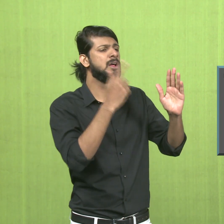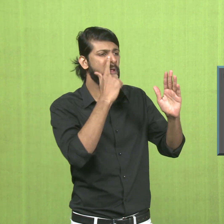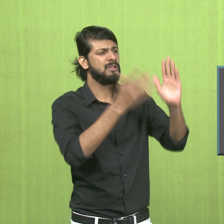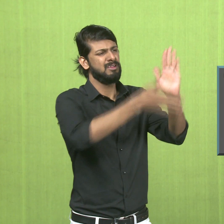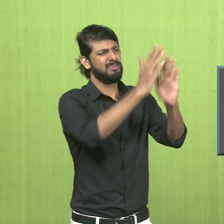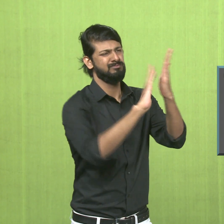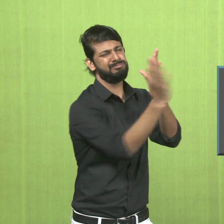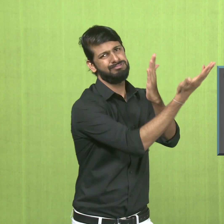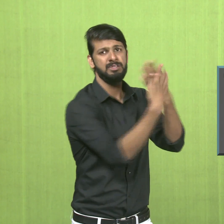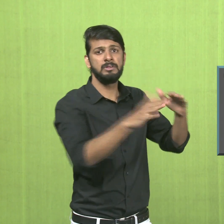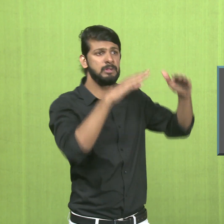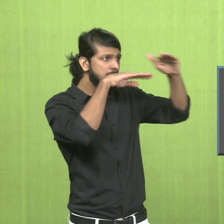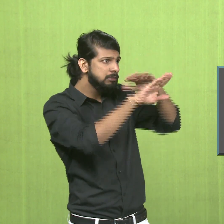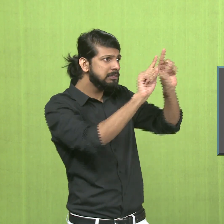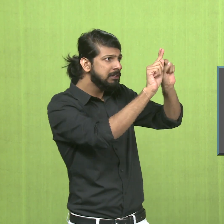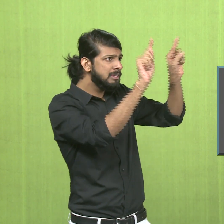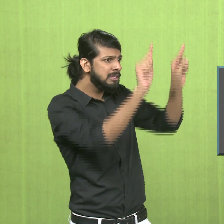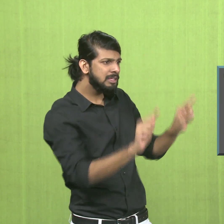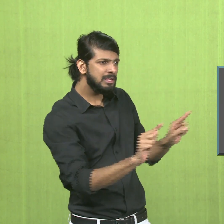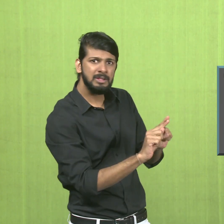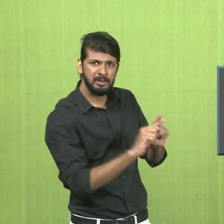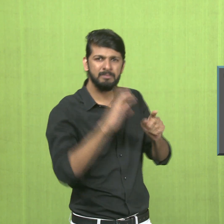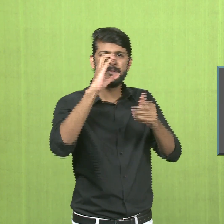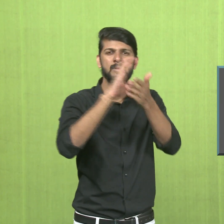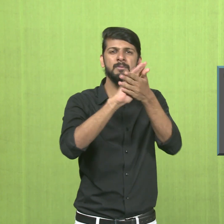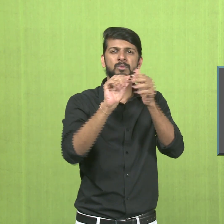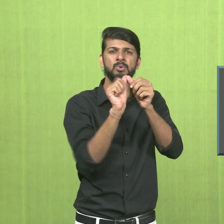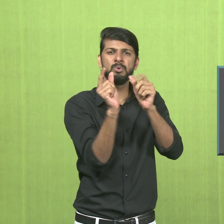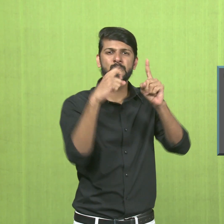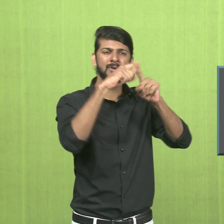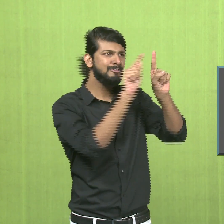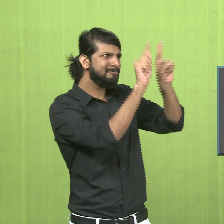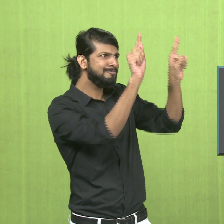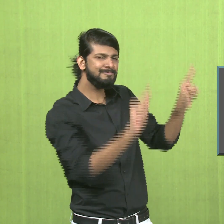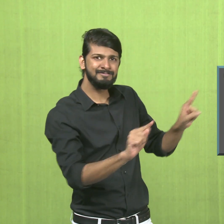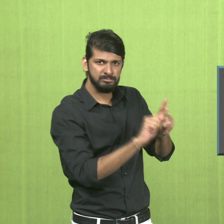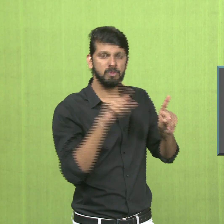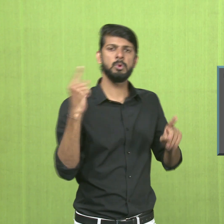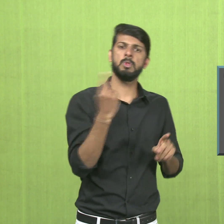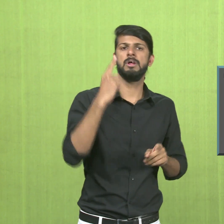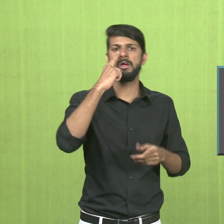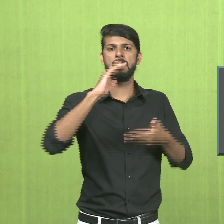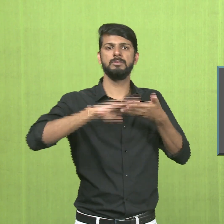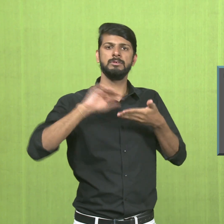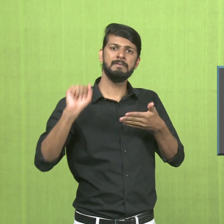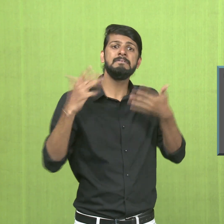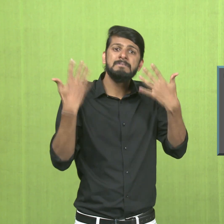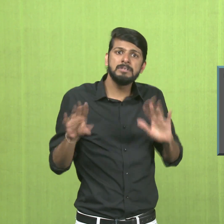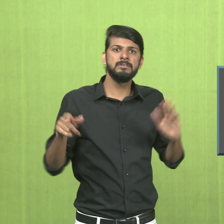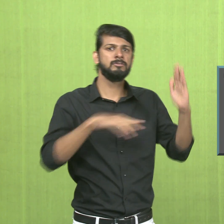strong walls, and after that these walls are decorated with paintings, traditionally by